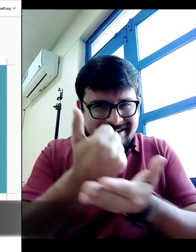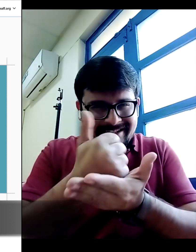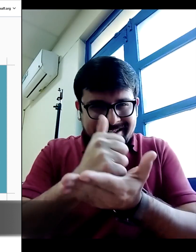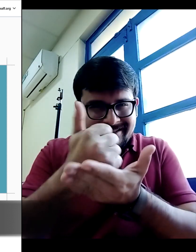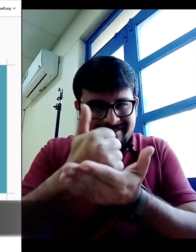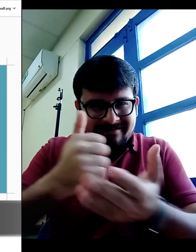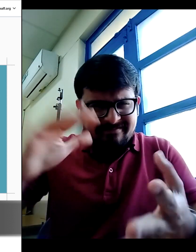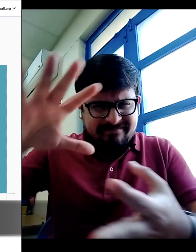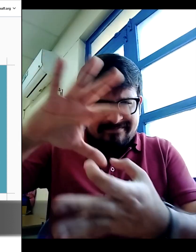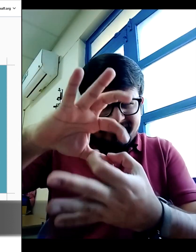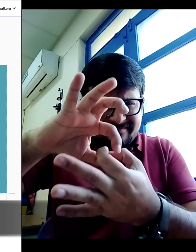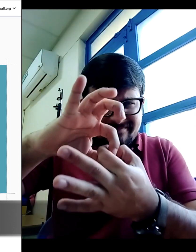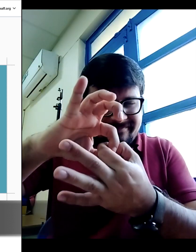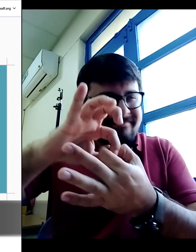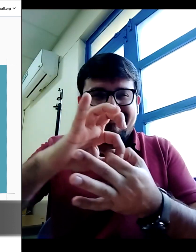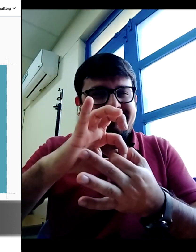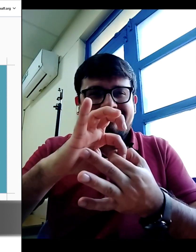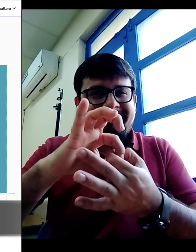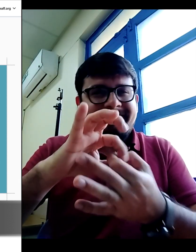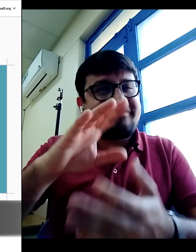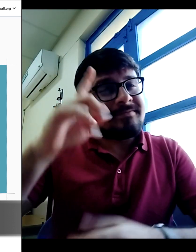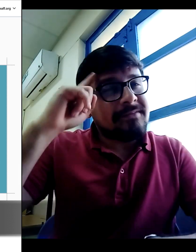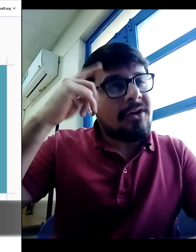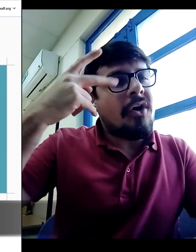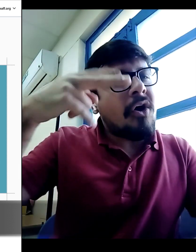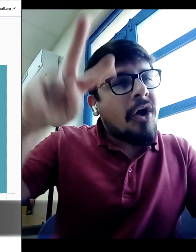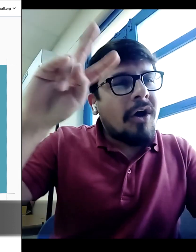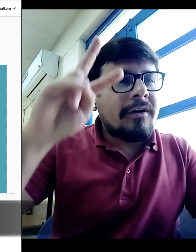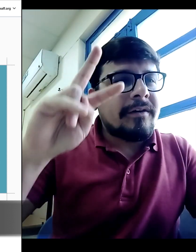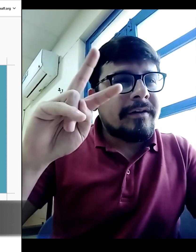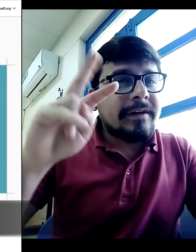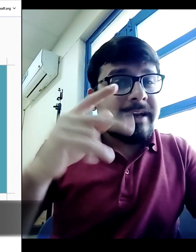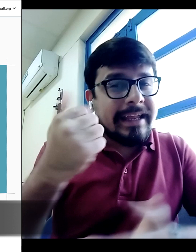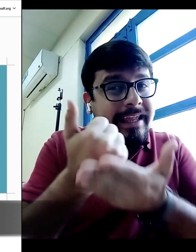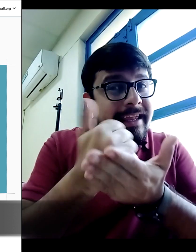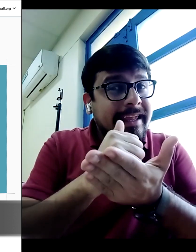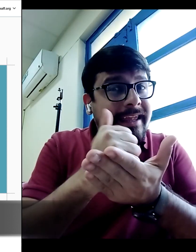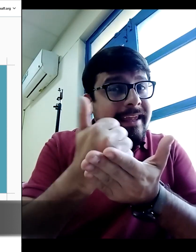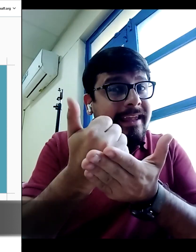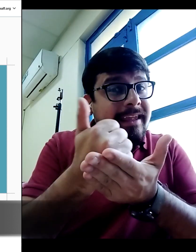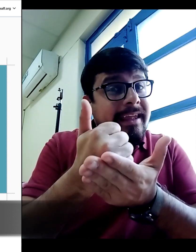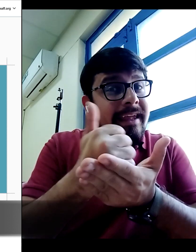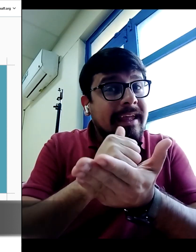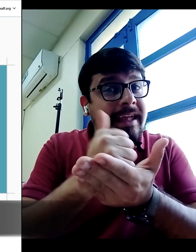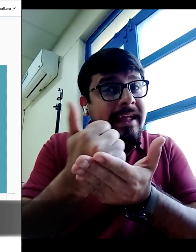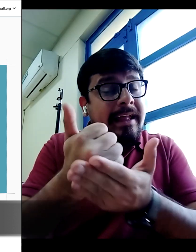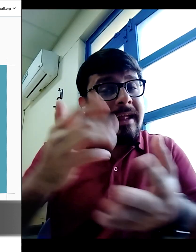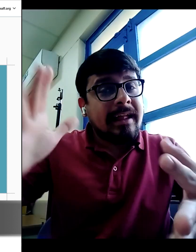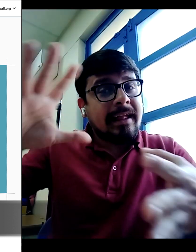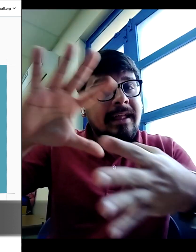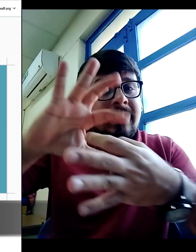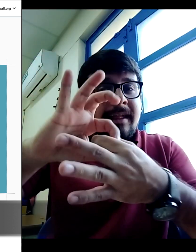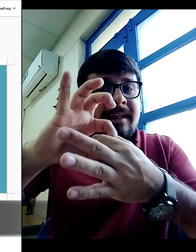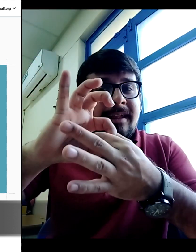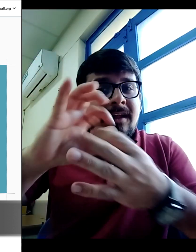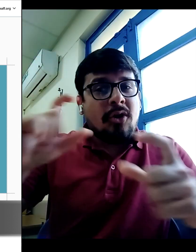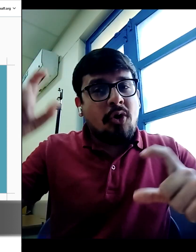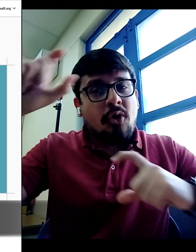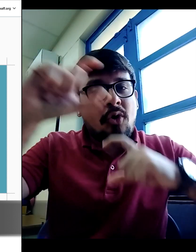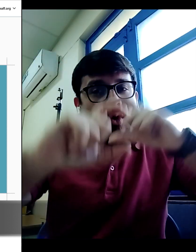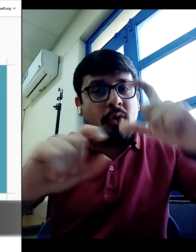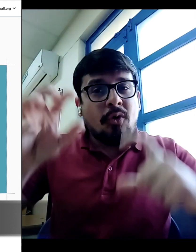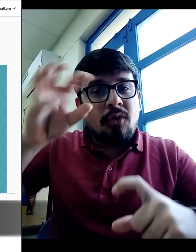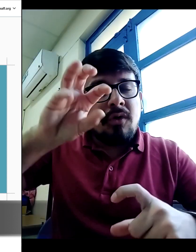prefer this color. Now, how about different